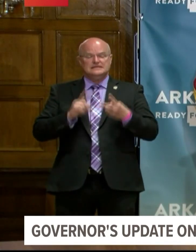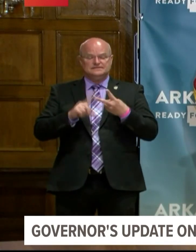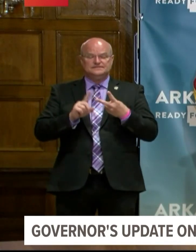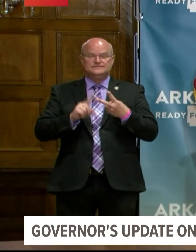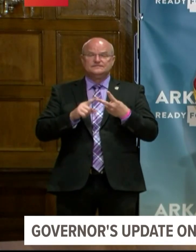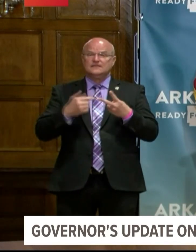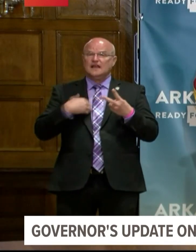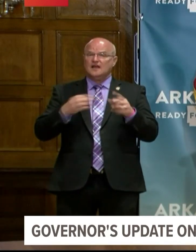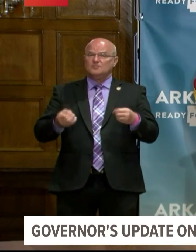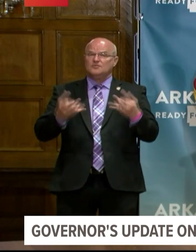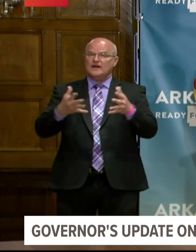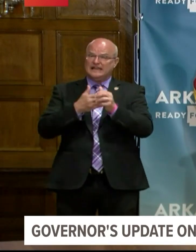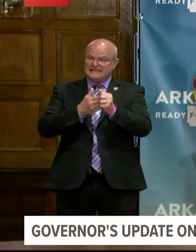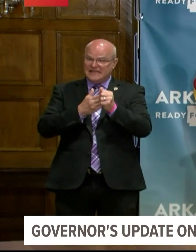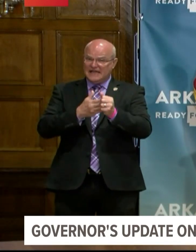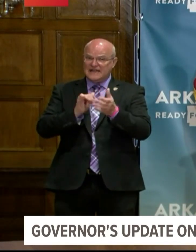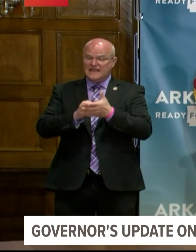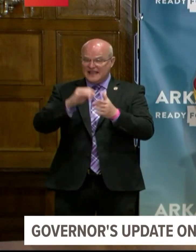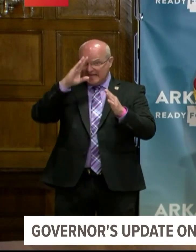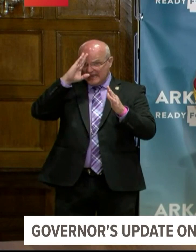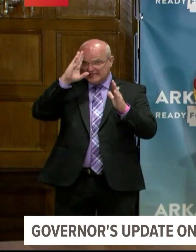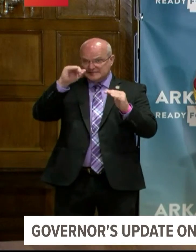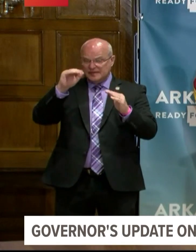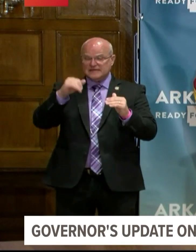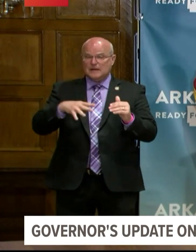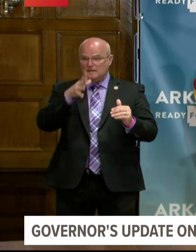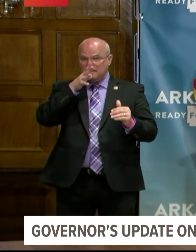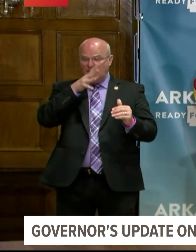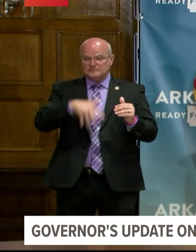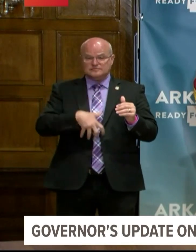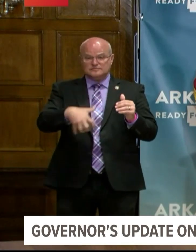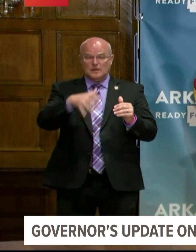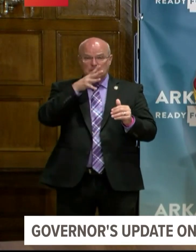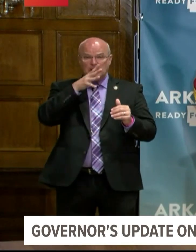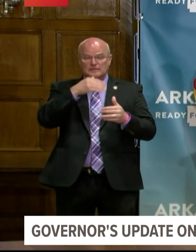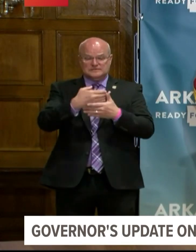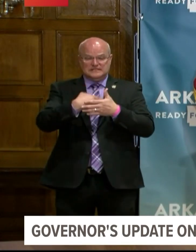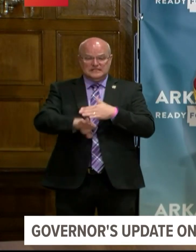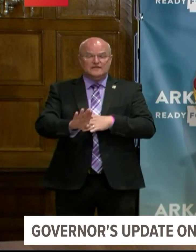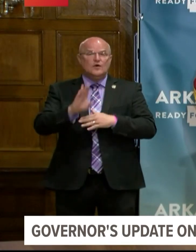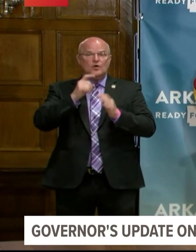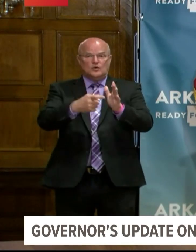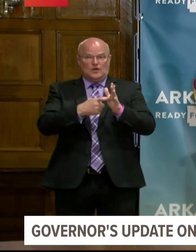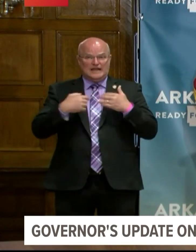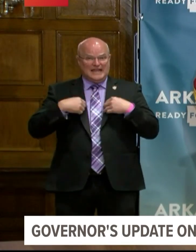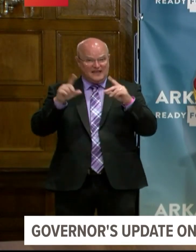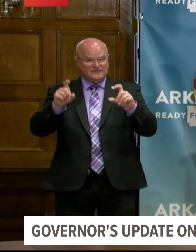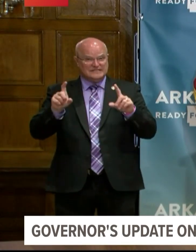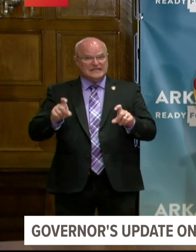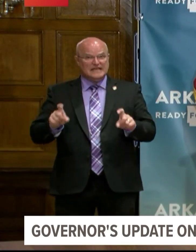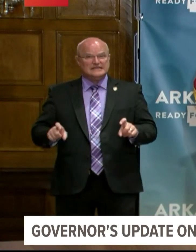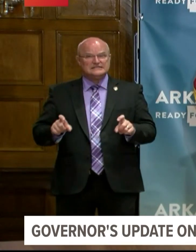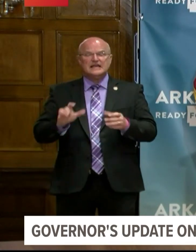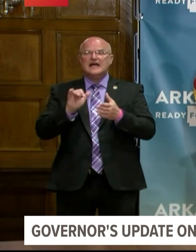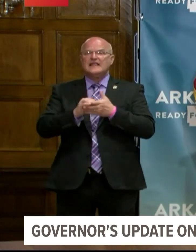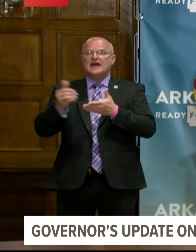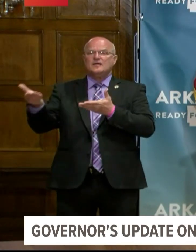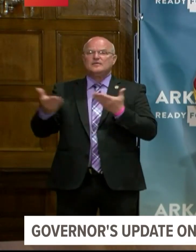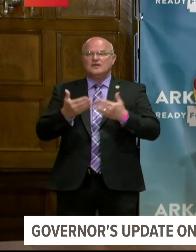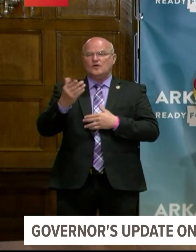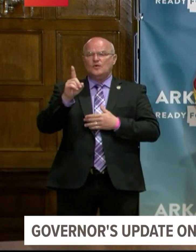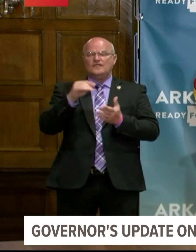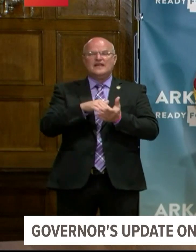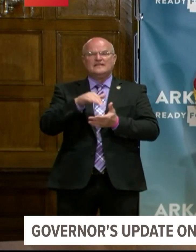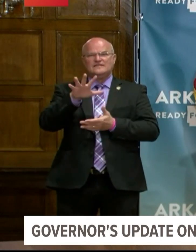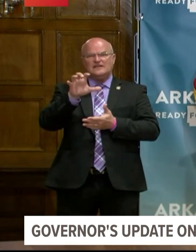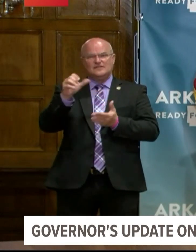Secondly, we have provided guidance that expectant moms in delivery will be required to have a test. That could bring us